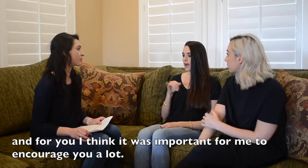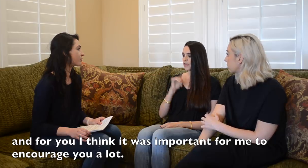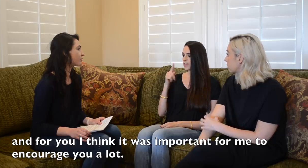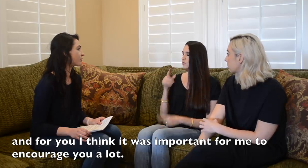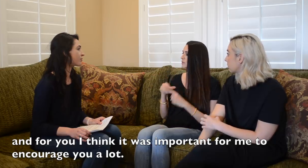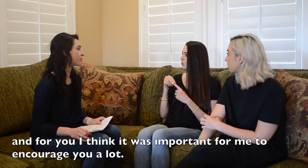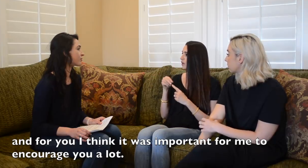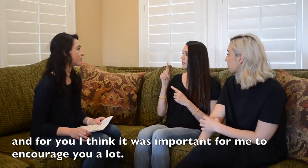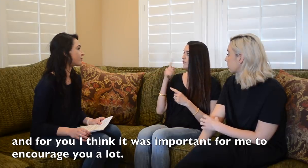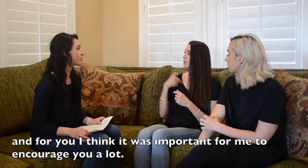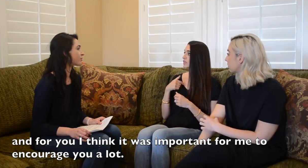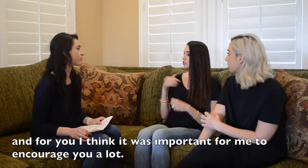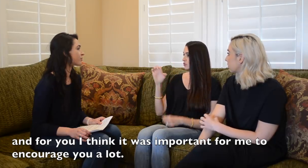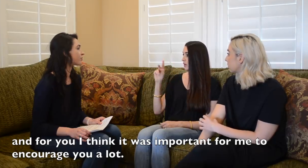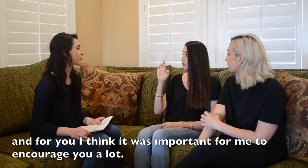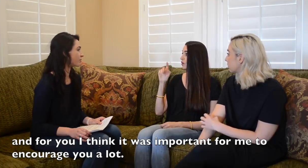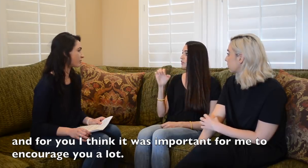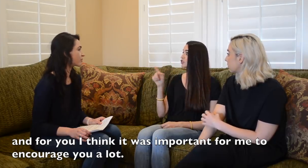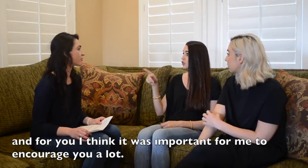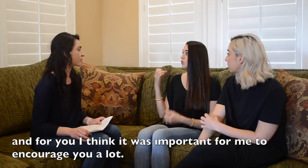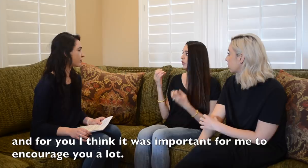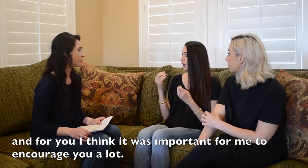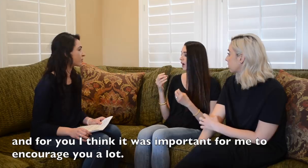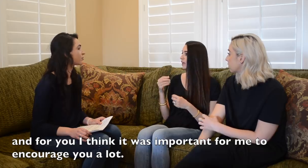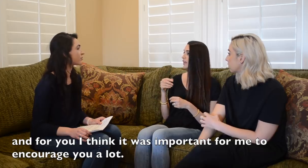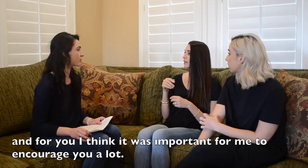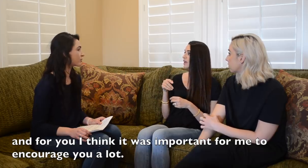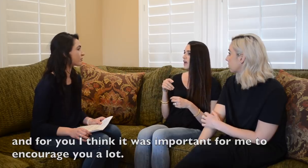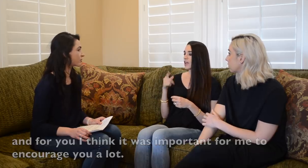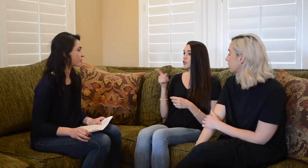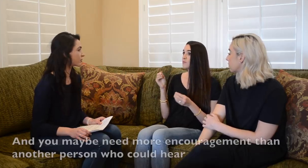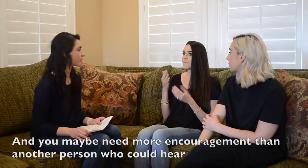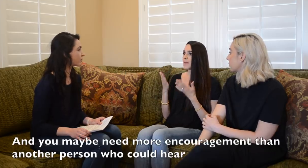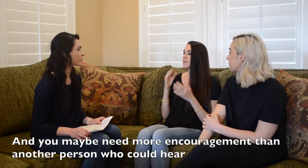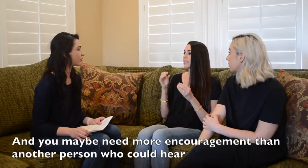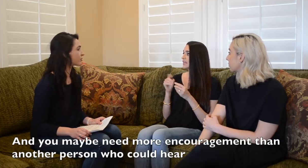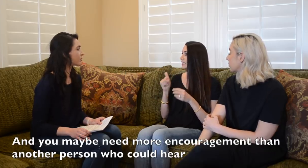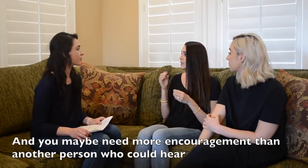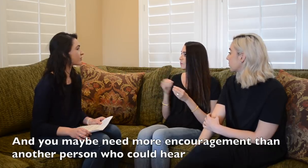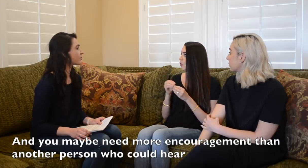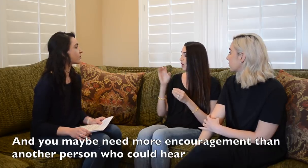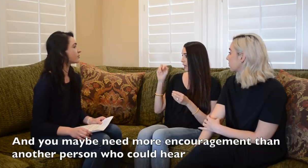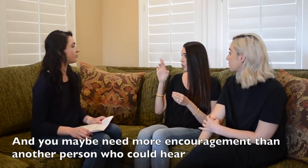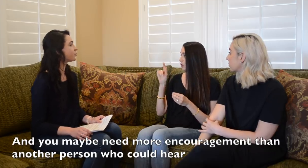I think it was important for me to encourage you a lot, and you maybe need more